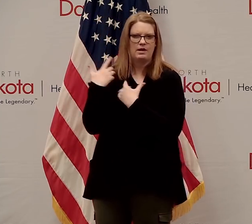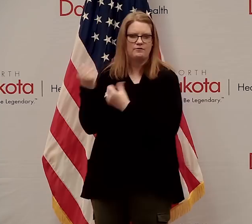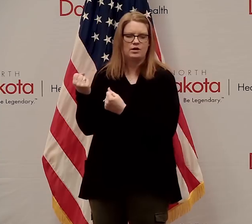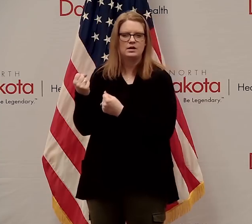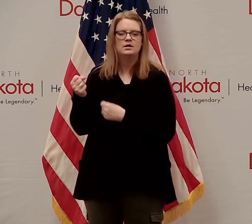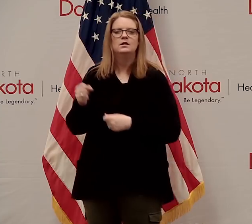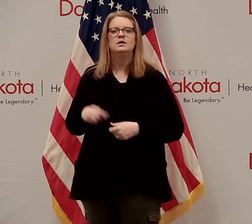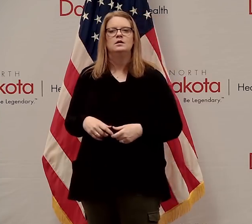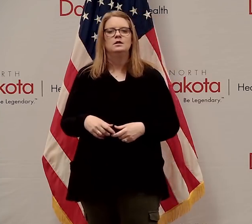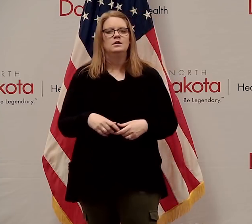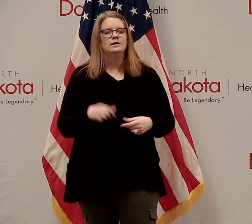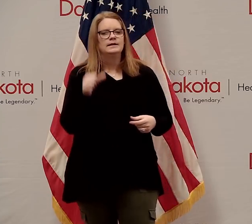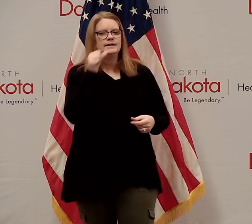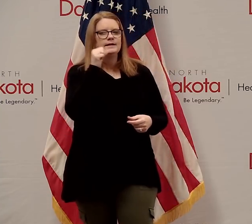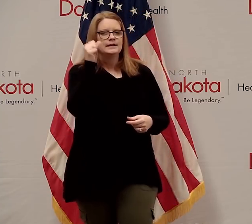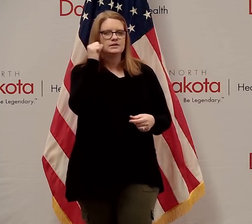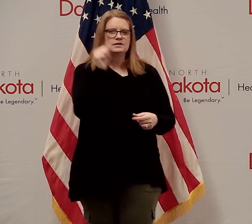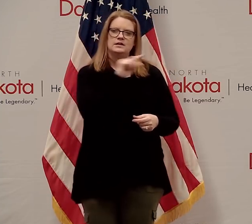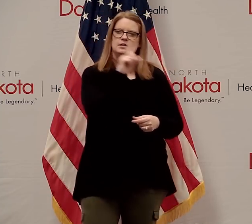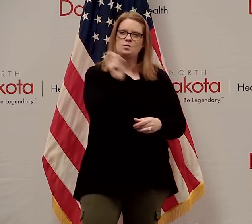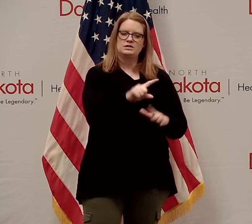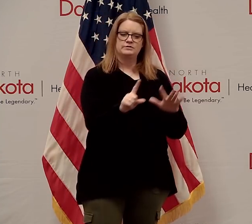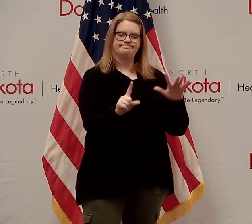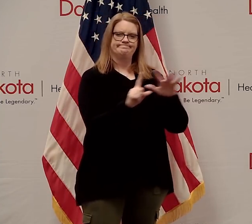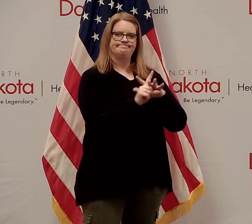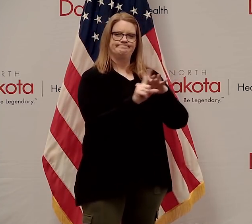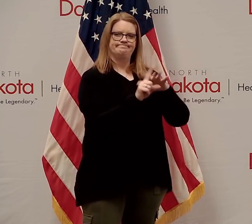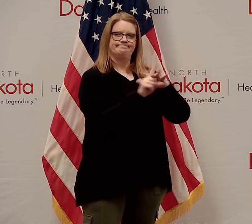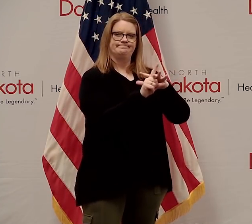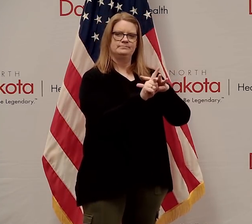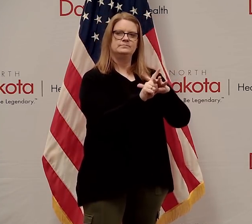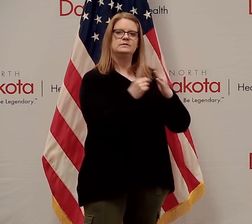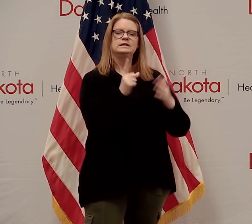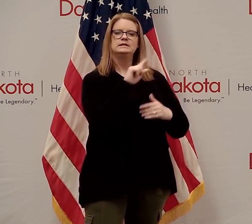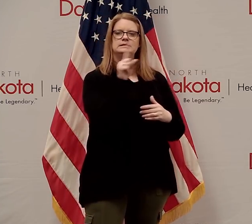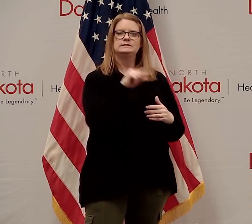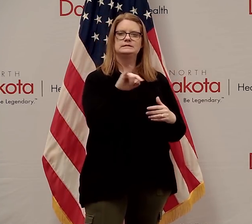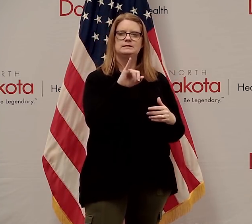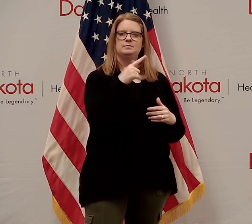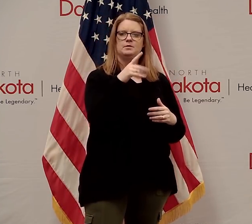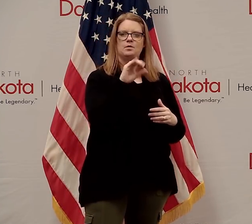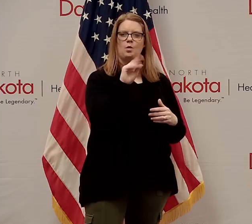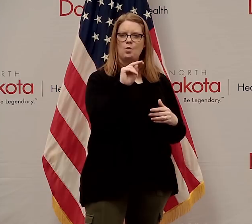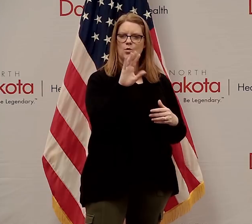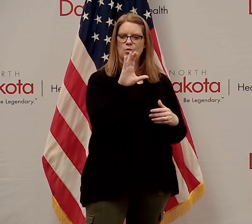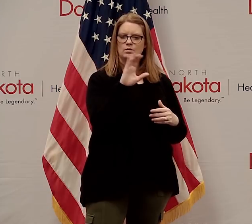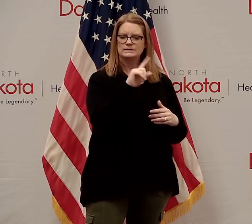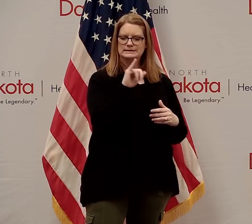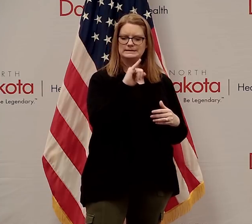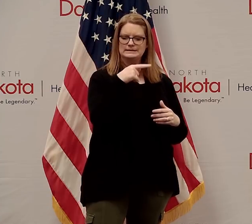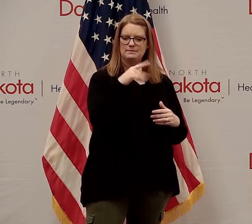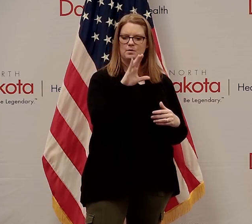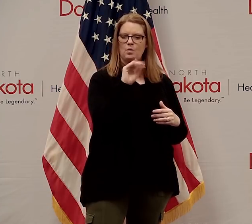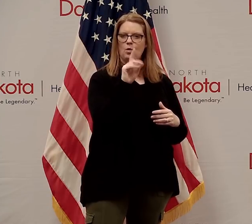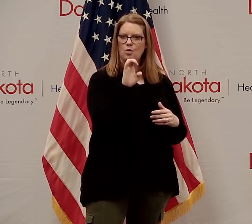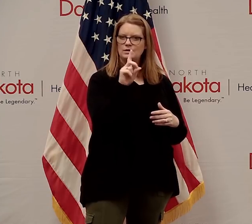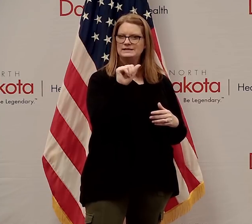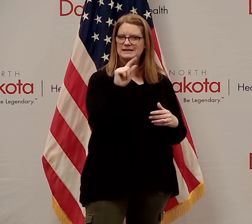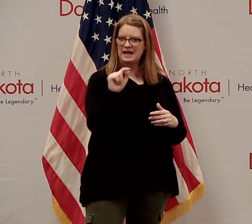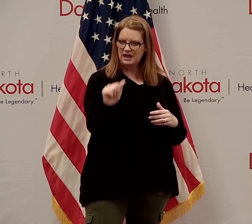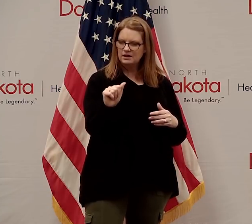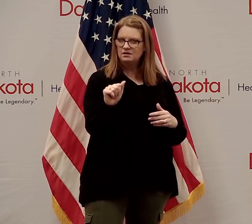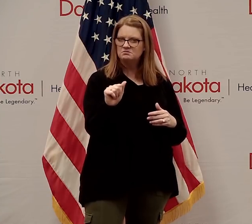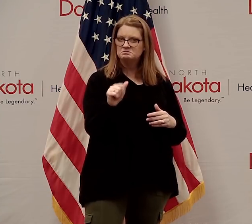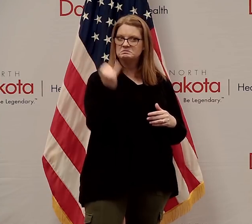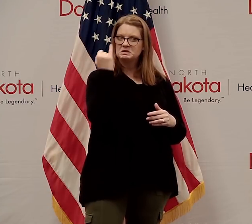Yesterday there was a question that has come in a couple of times online about whether we would release zip code data. I said yesterday we'd sure take a look at whether or not we could do that if we